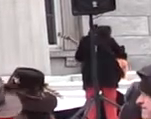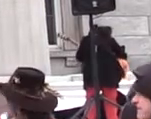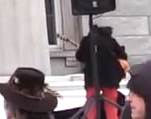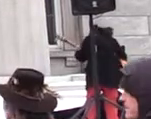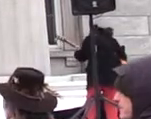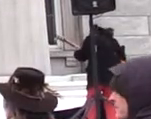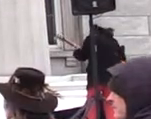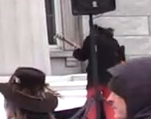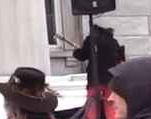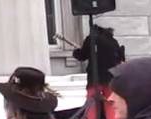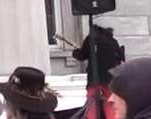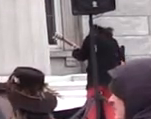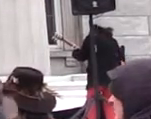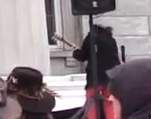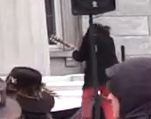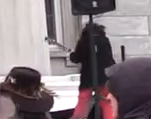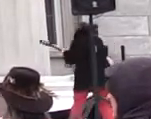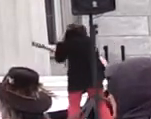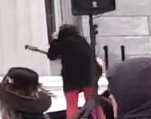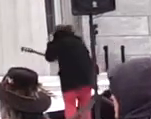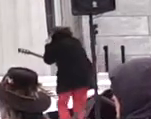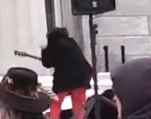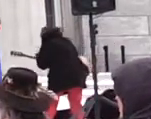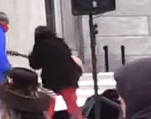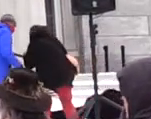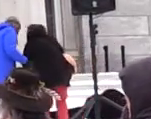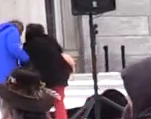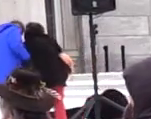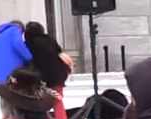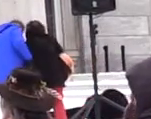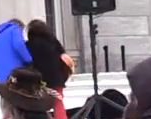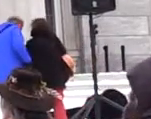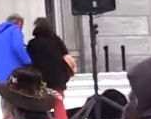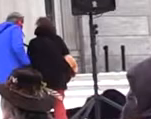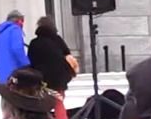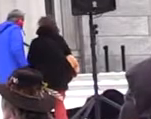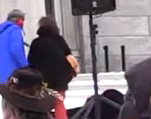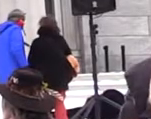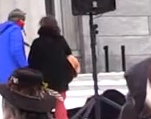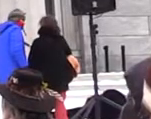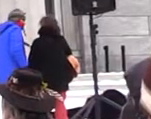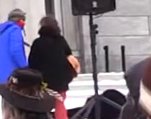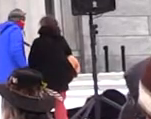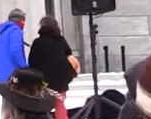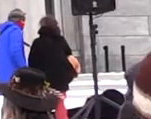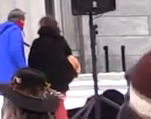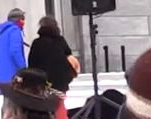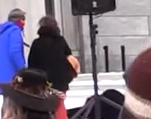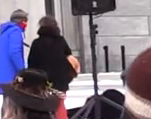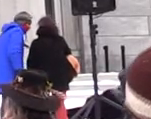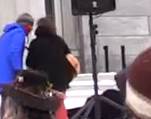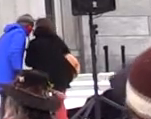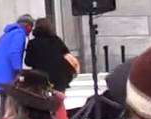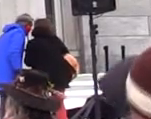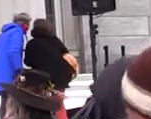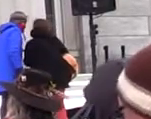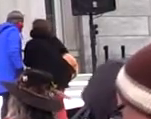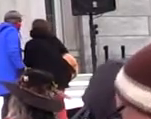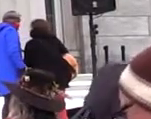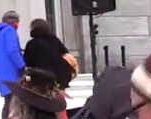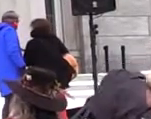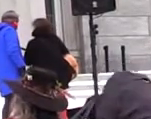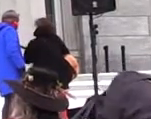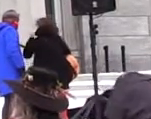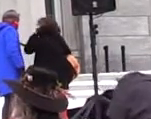I went to court and I got my name correctly aligned to me.